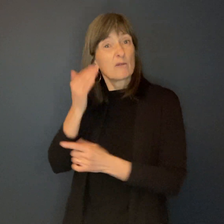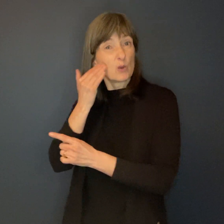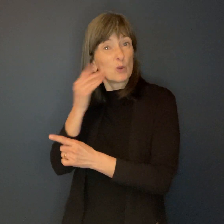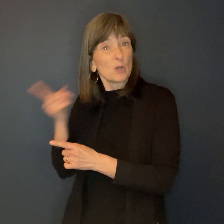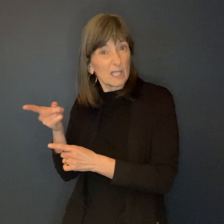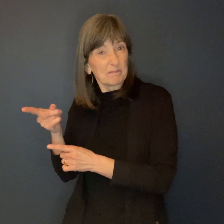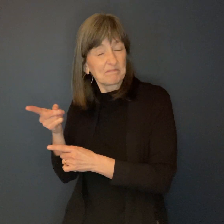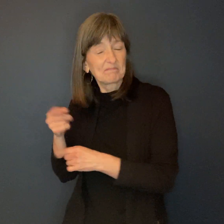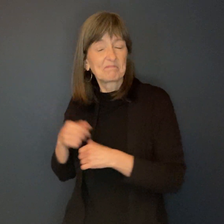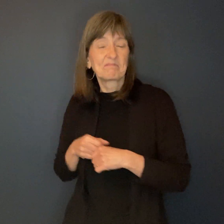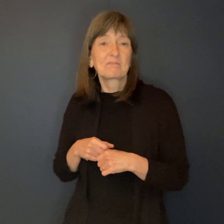head of a co-op.